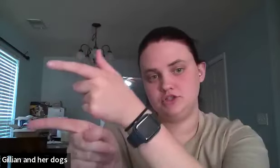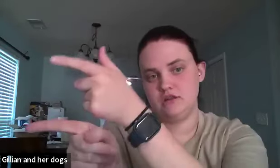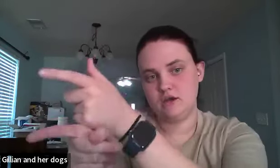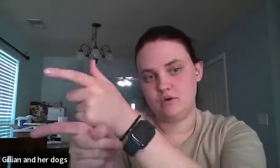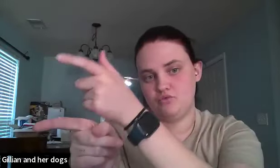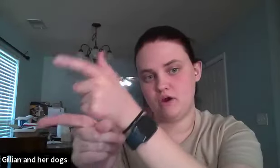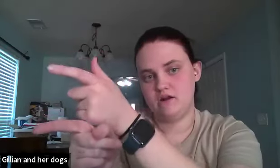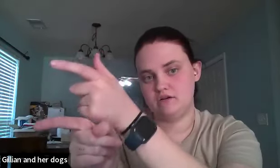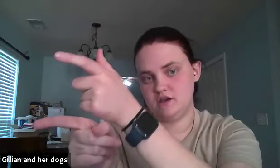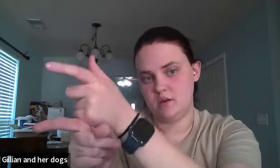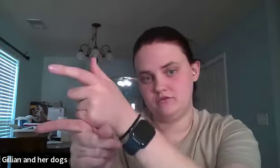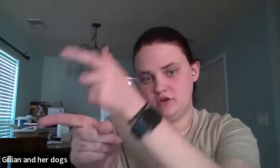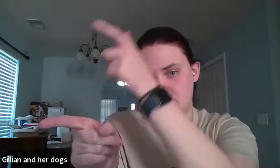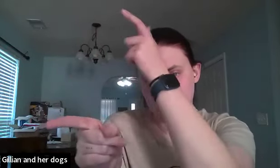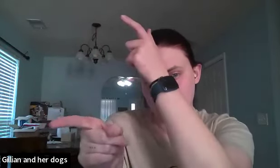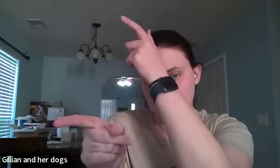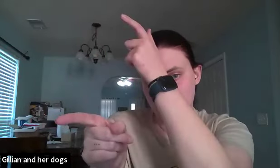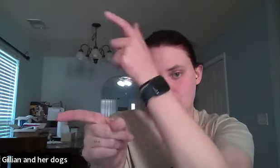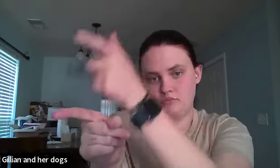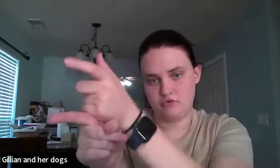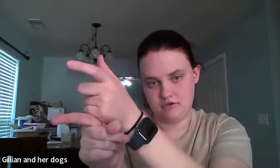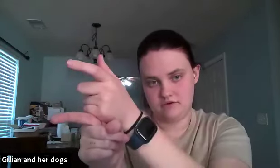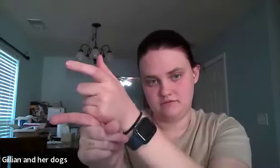you're like going right on top of your hand. Brother,